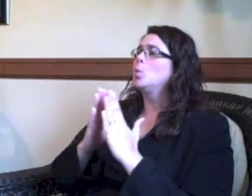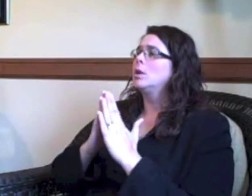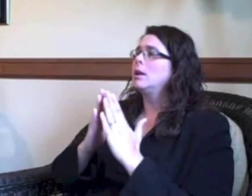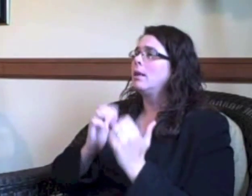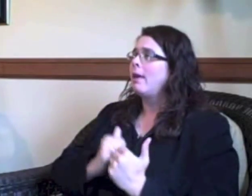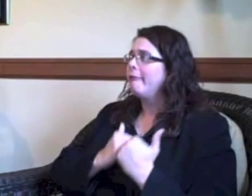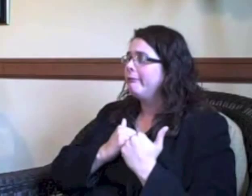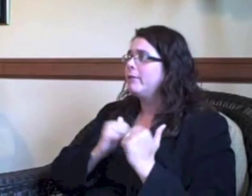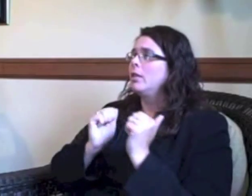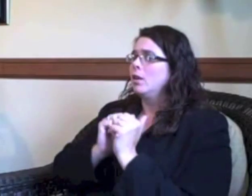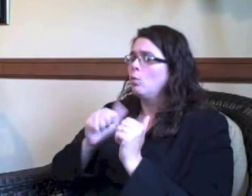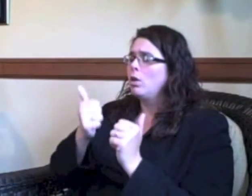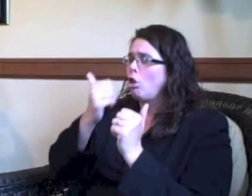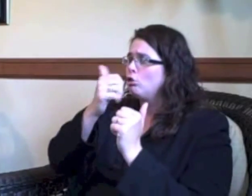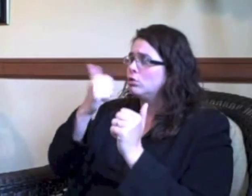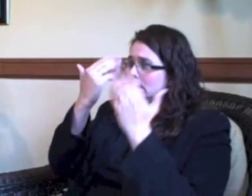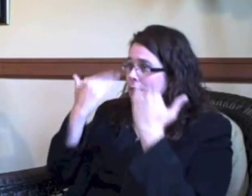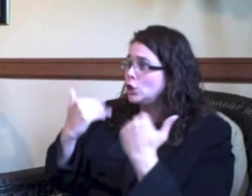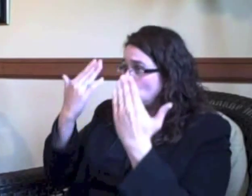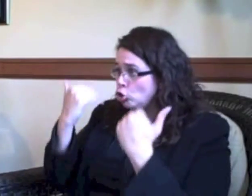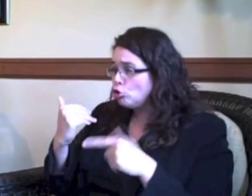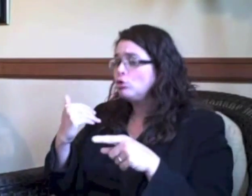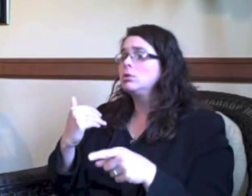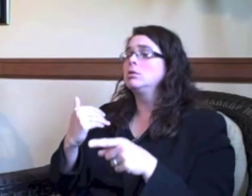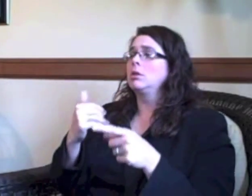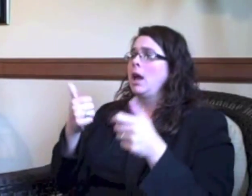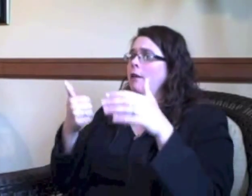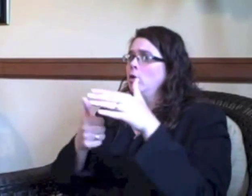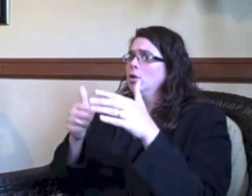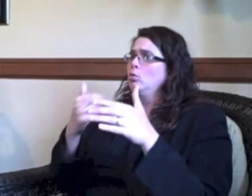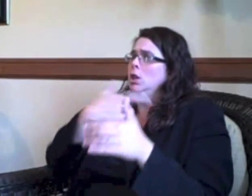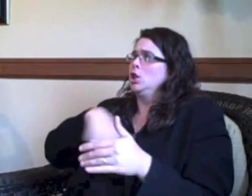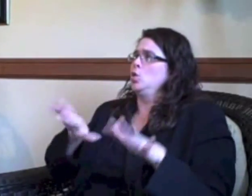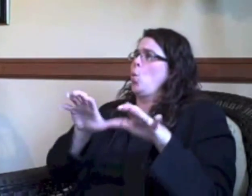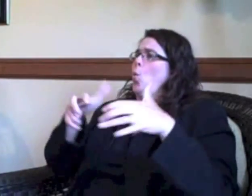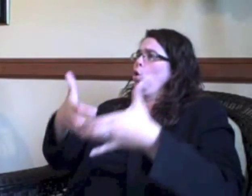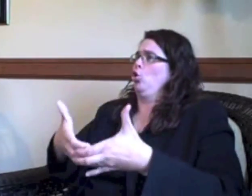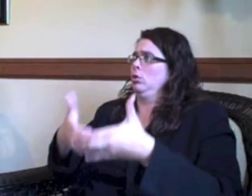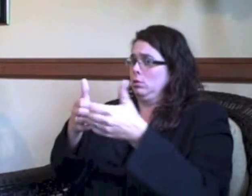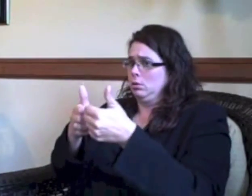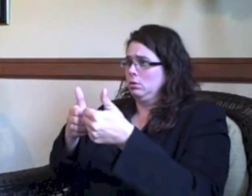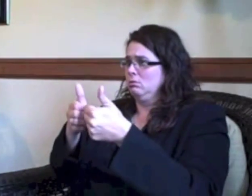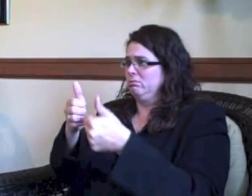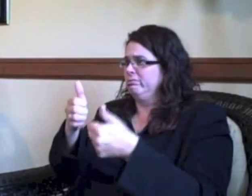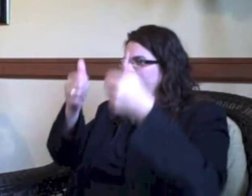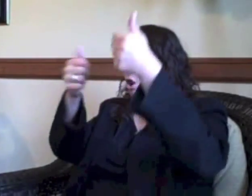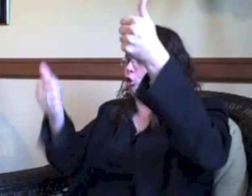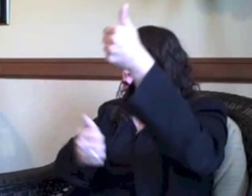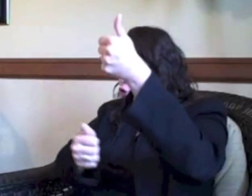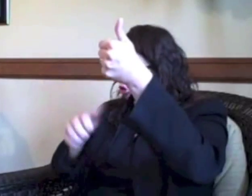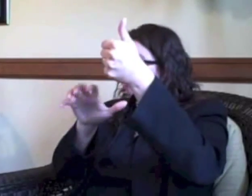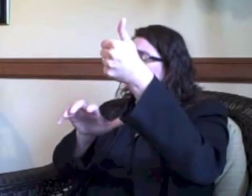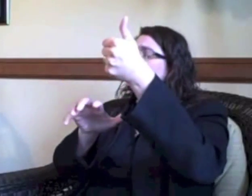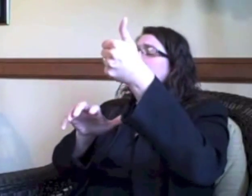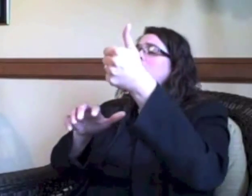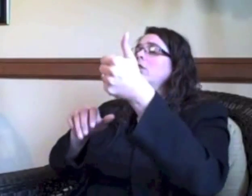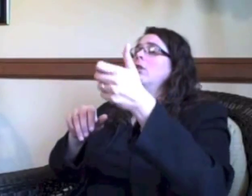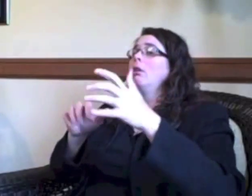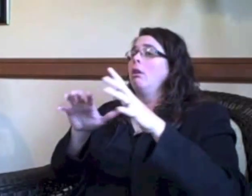Nuns tend to live in communities with other sisters under some type of religious order, under the church,